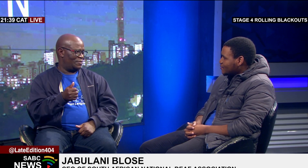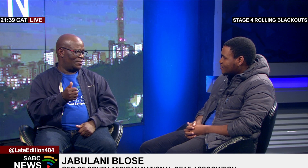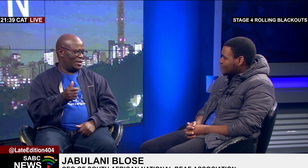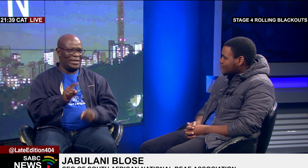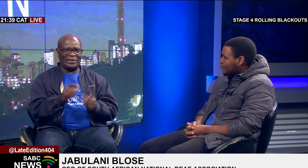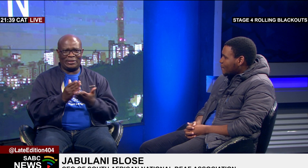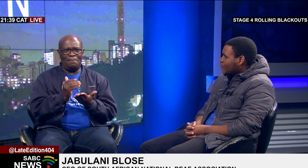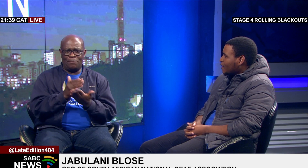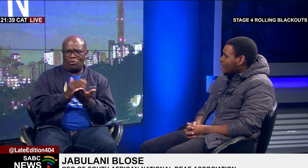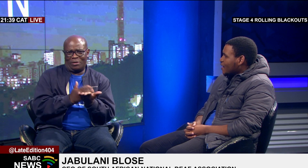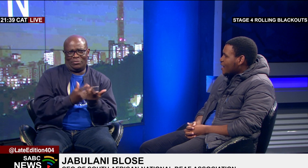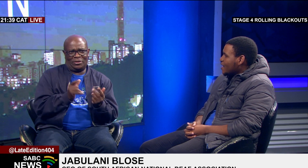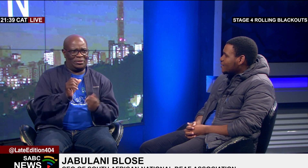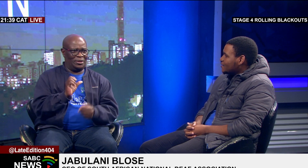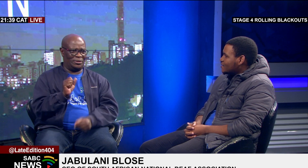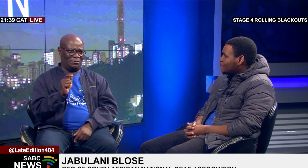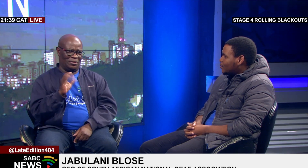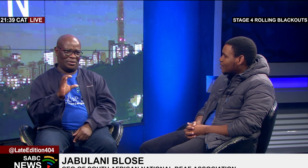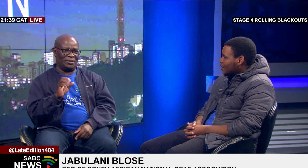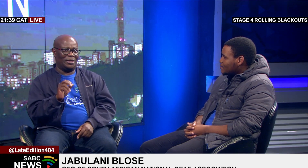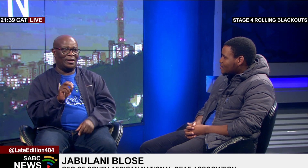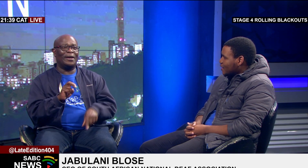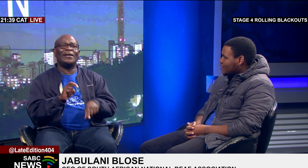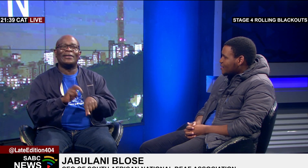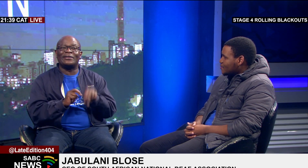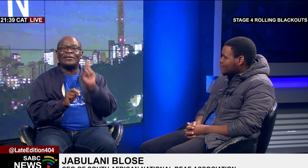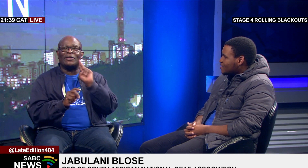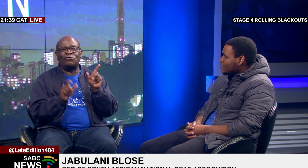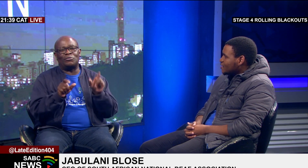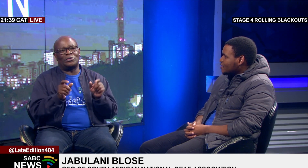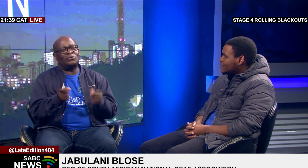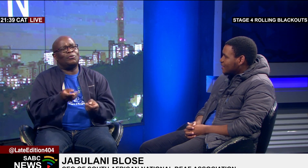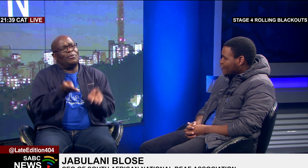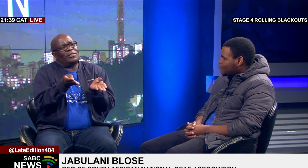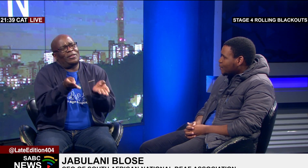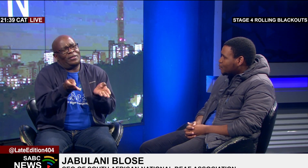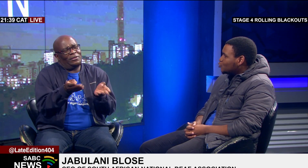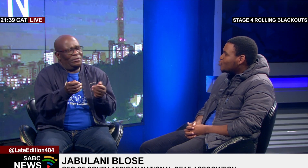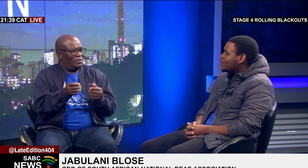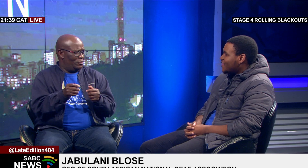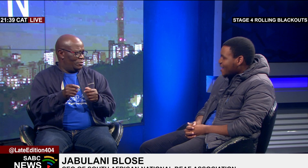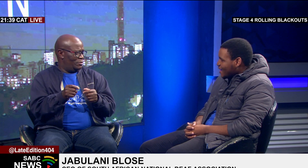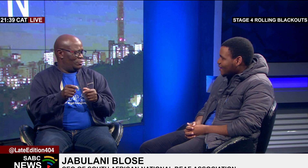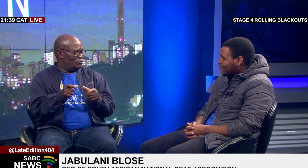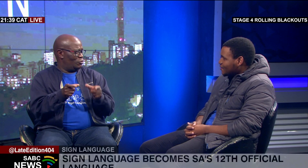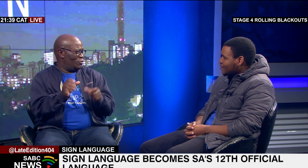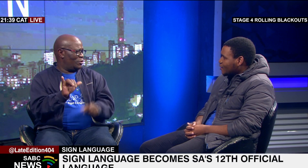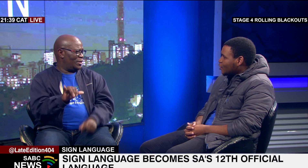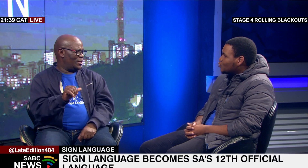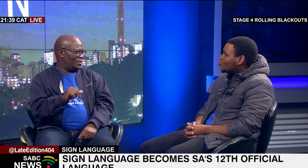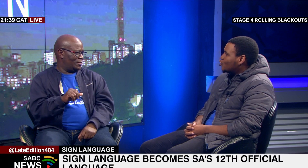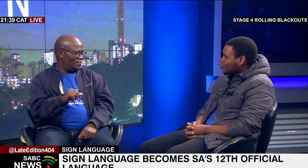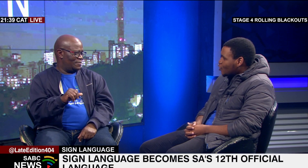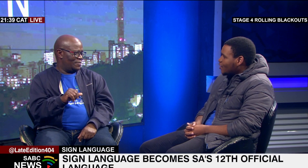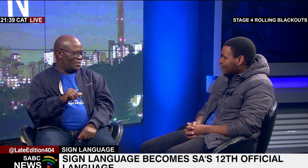themselves. And some programs at SABC needs deaf people to be there to control